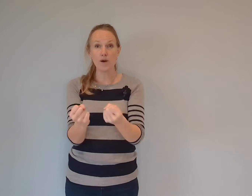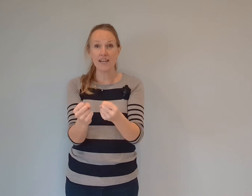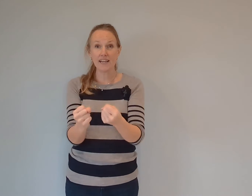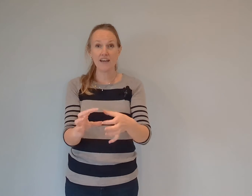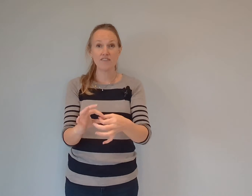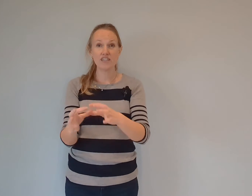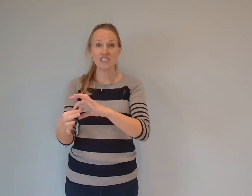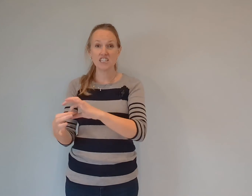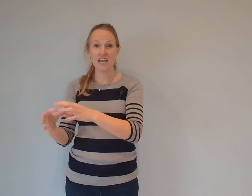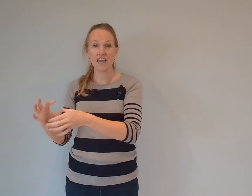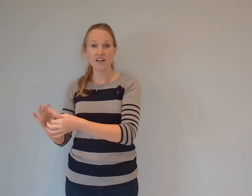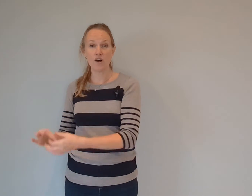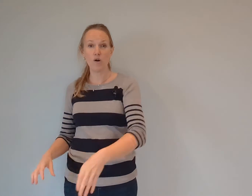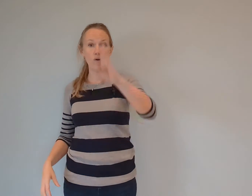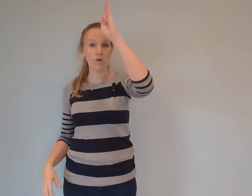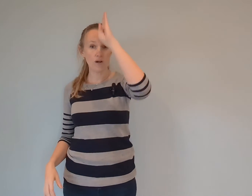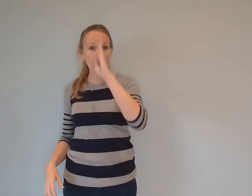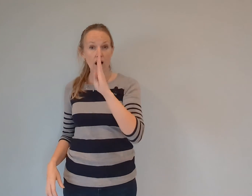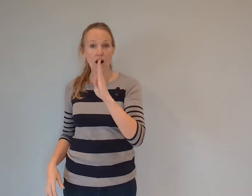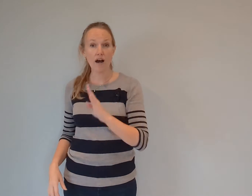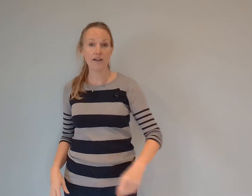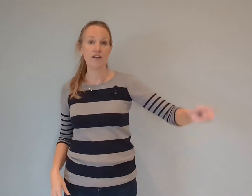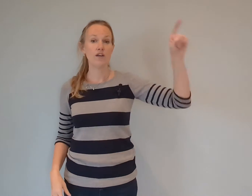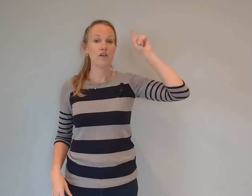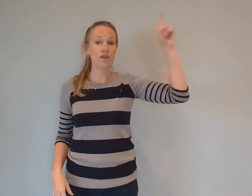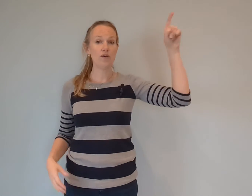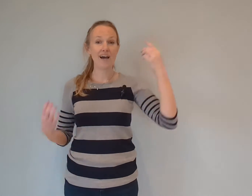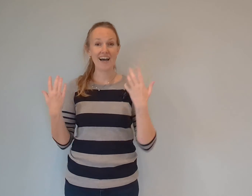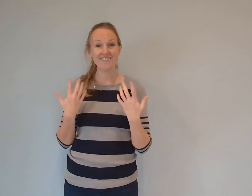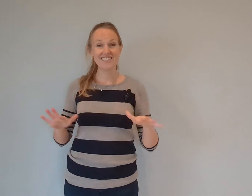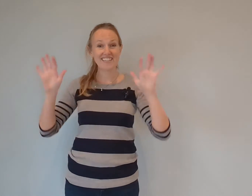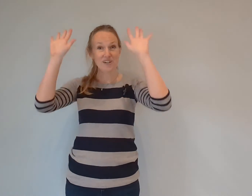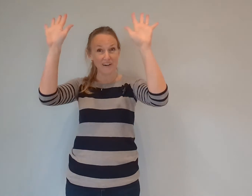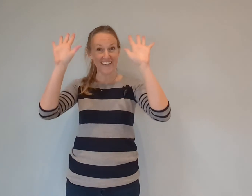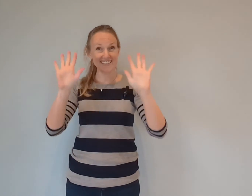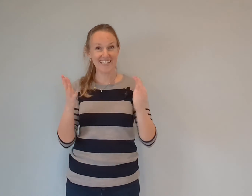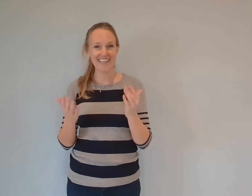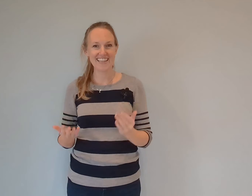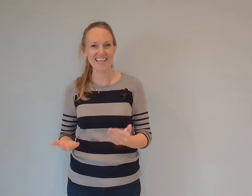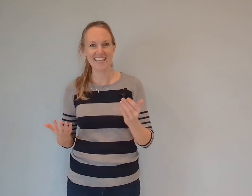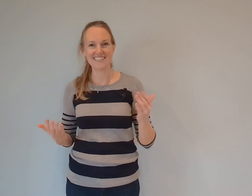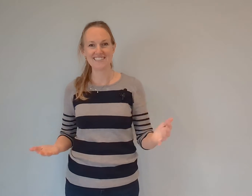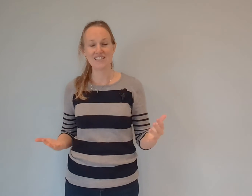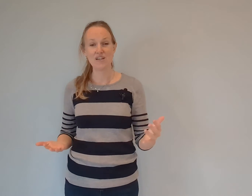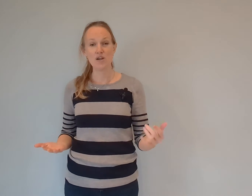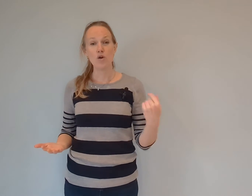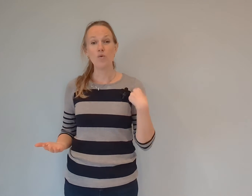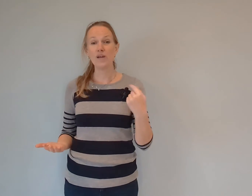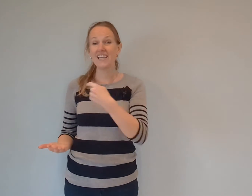break every chain. Oh God, you have done great things.